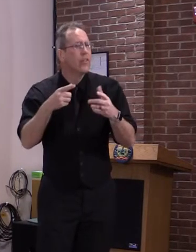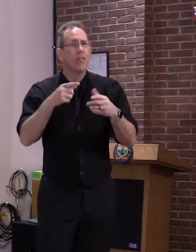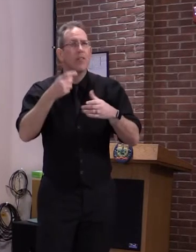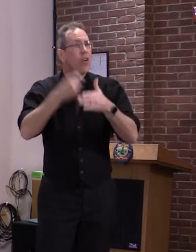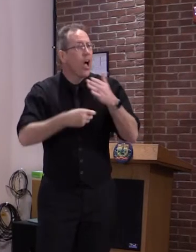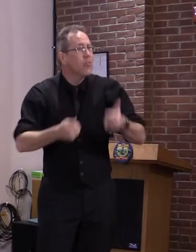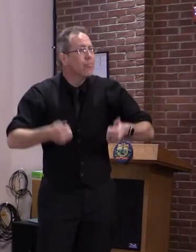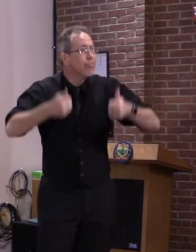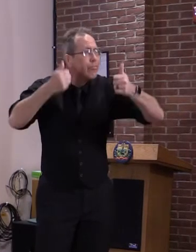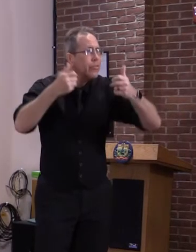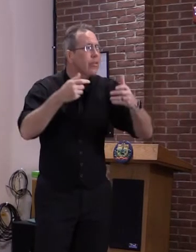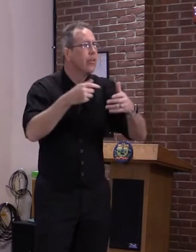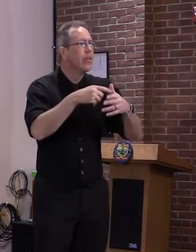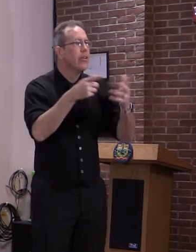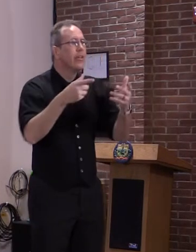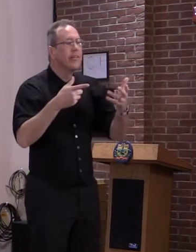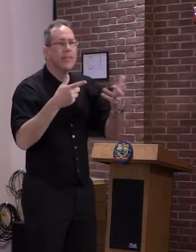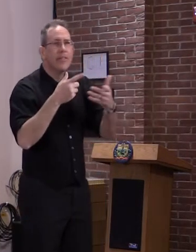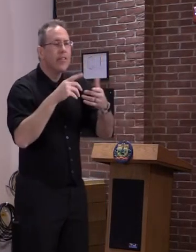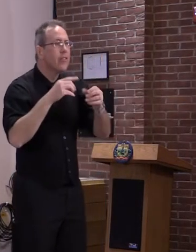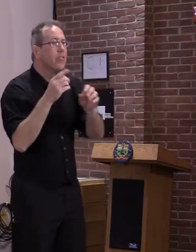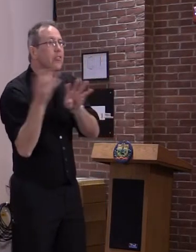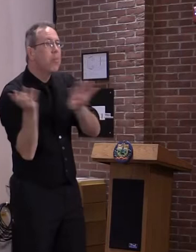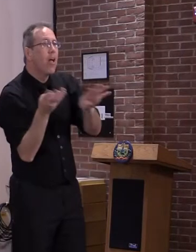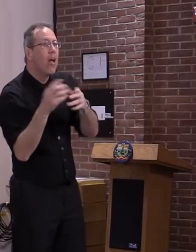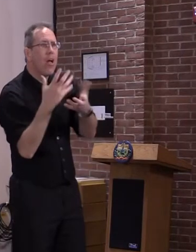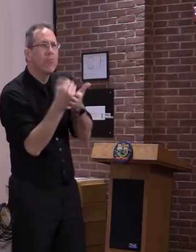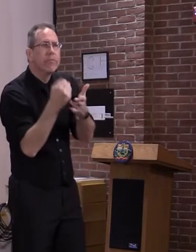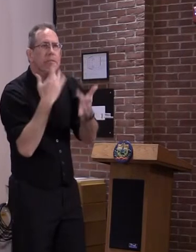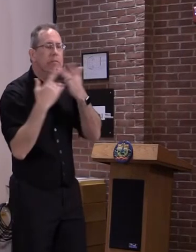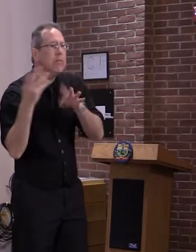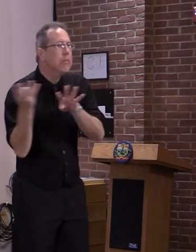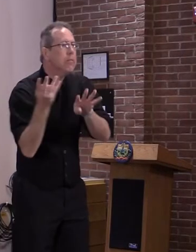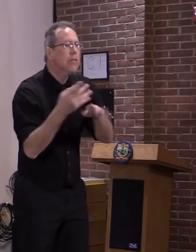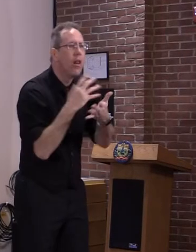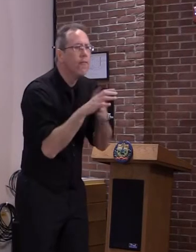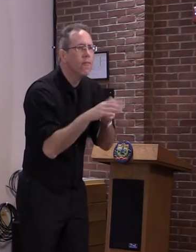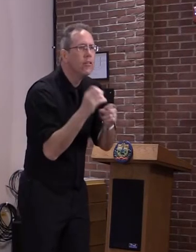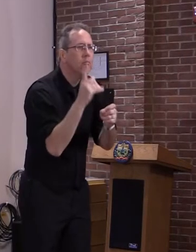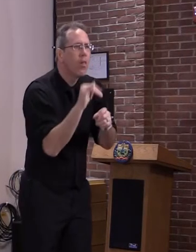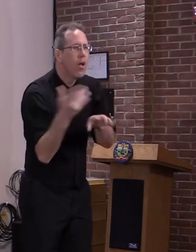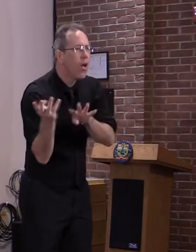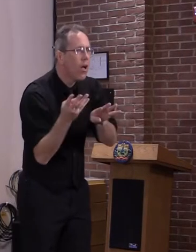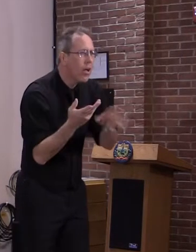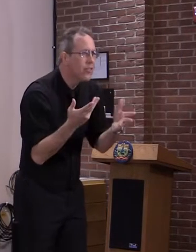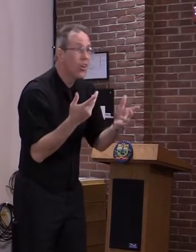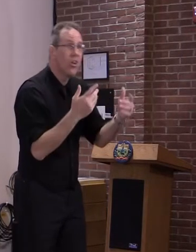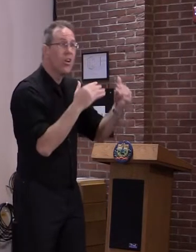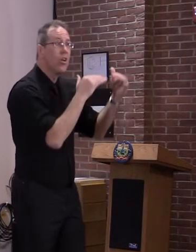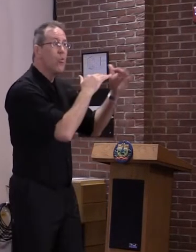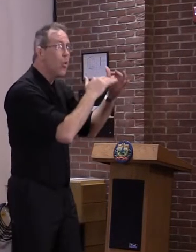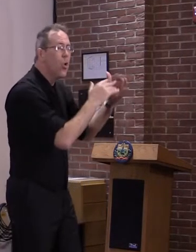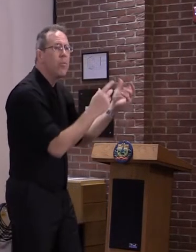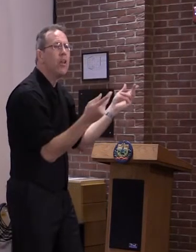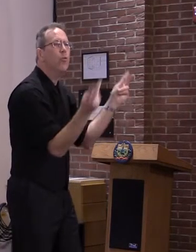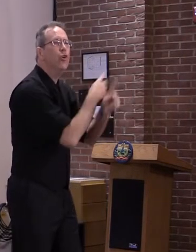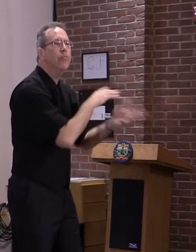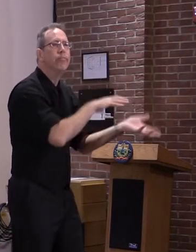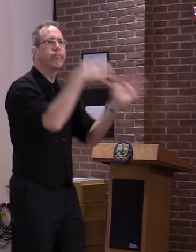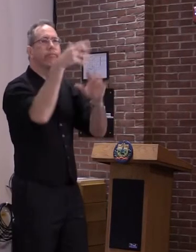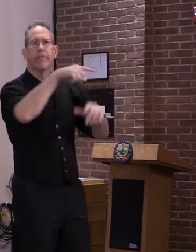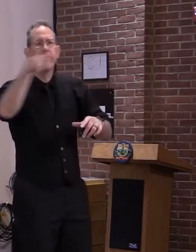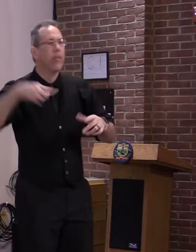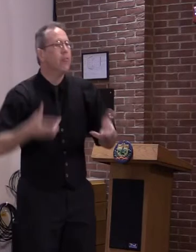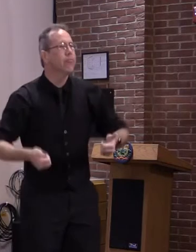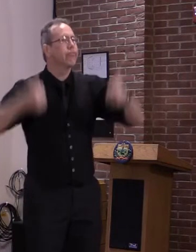it's increased dramatically and may increase more, but it's the price we may have to pay for freedom and